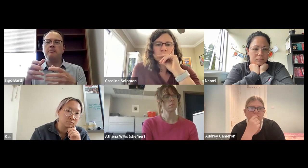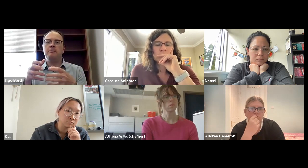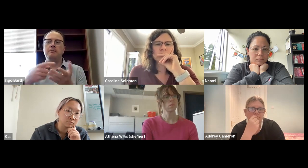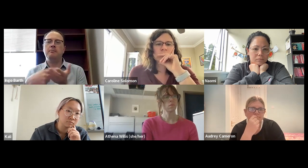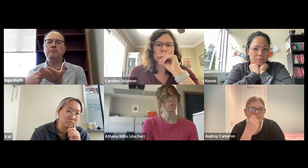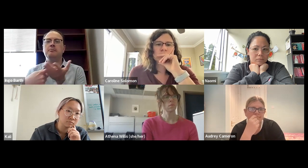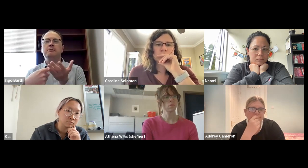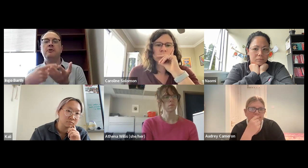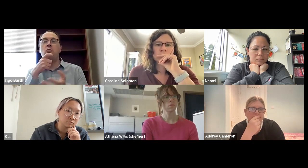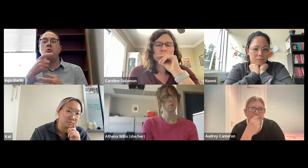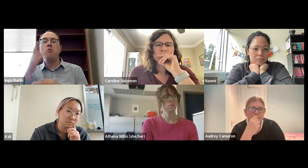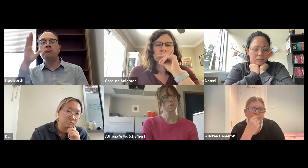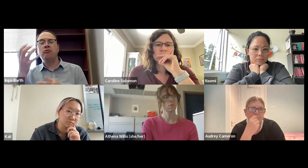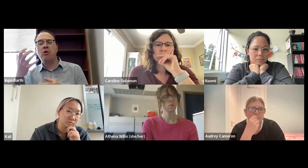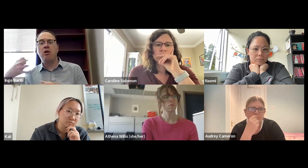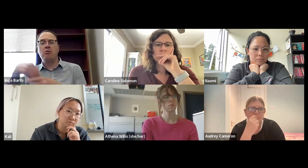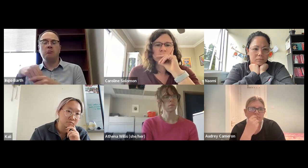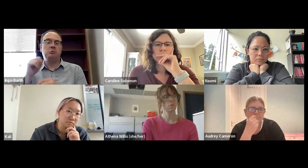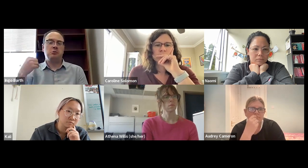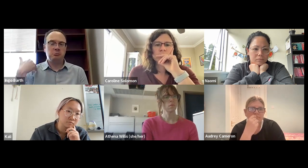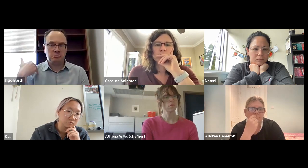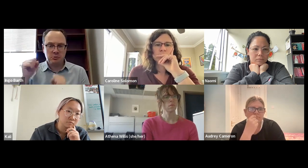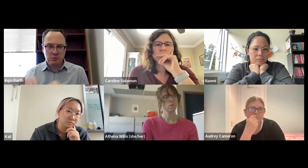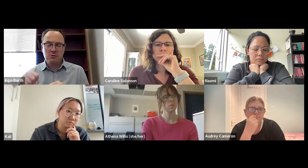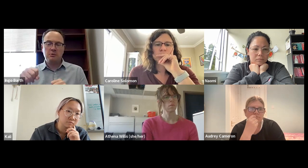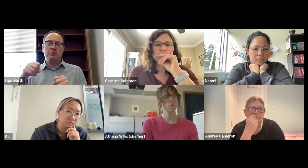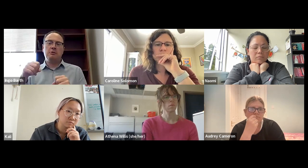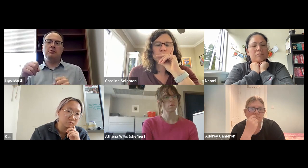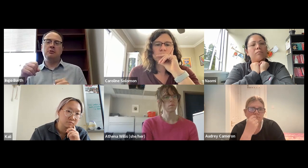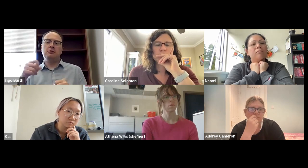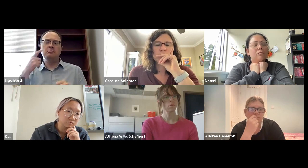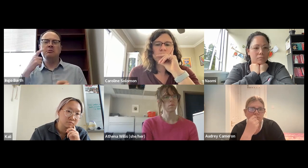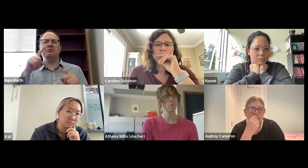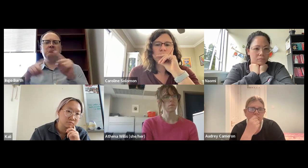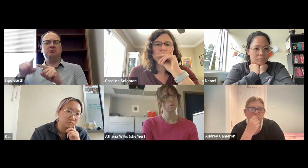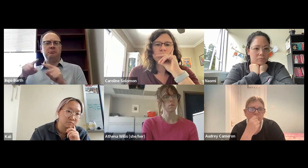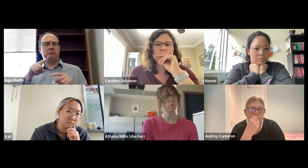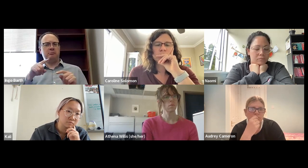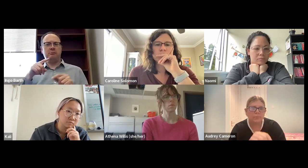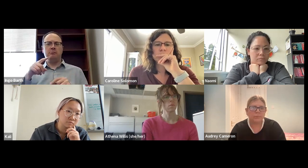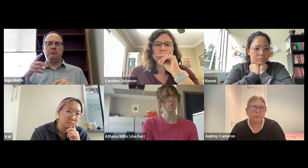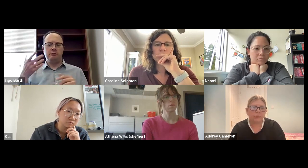And I think that being able to draw from that group to pull together a small team